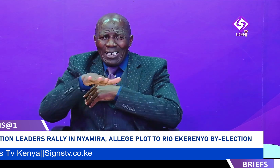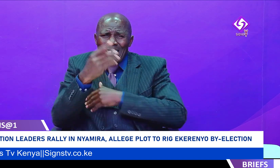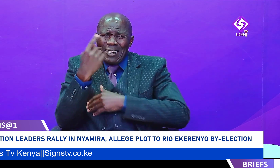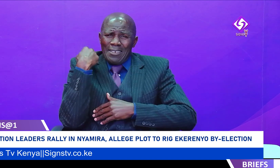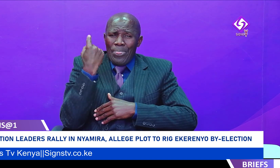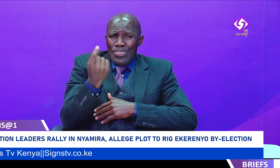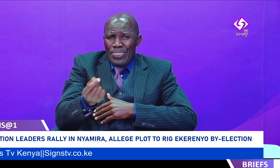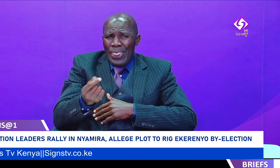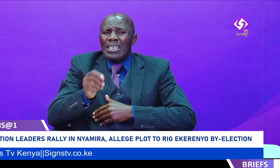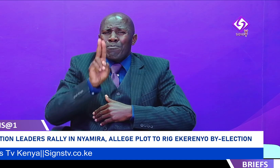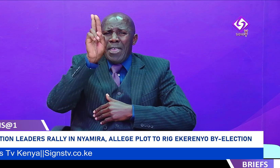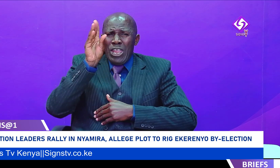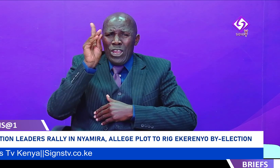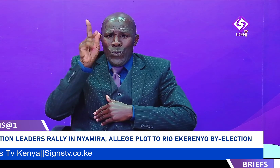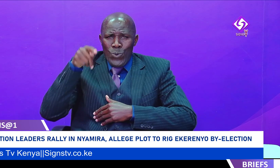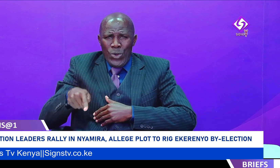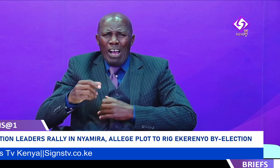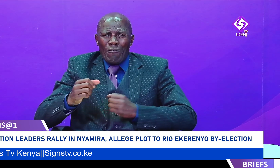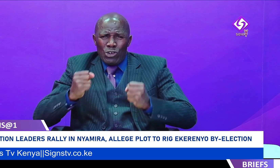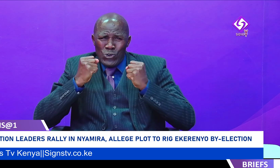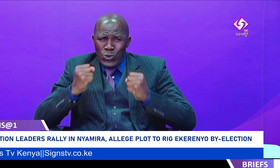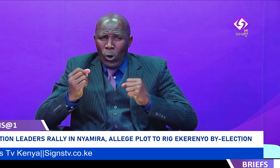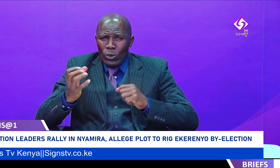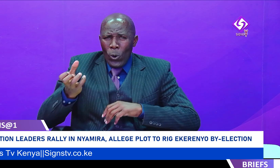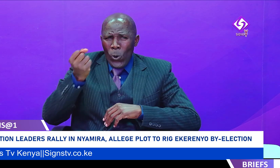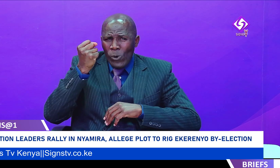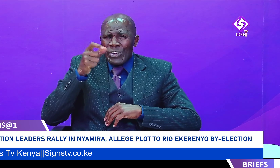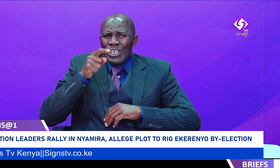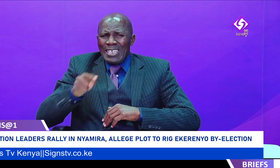particularly in areas perceived as UDA strongholds.